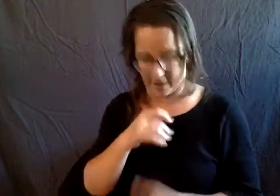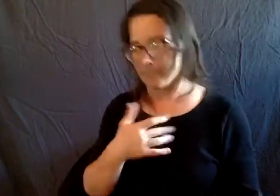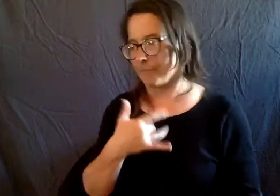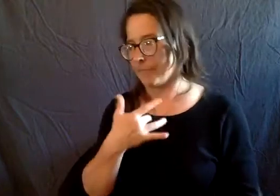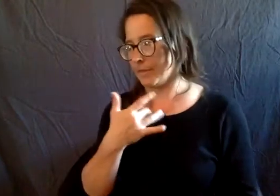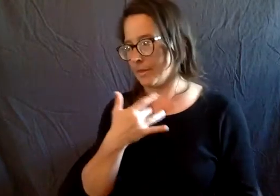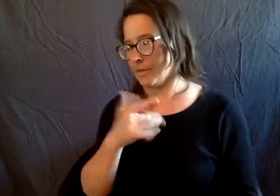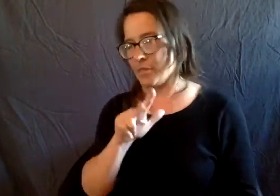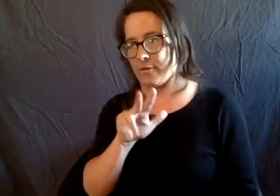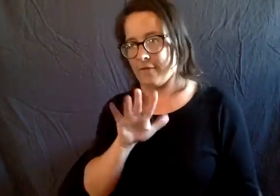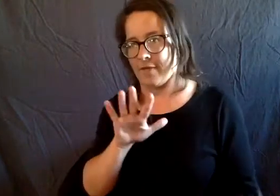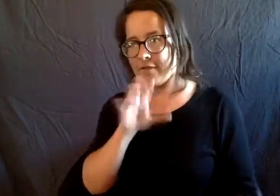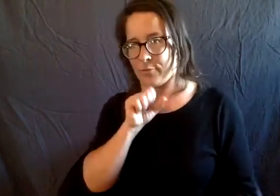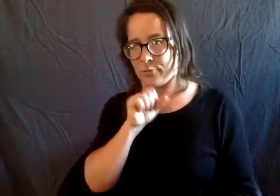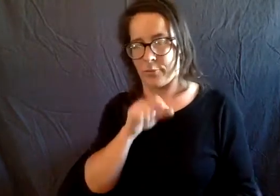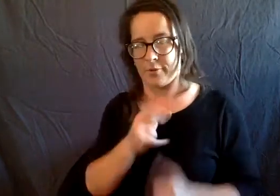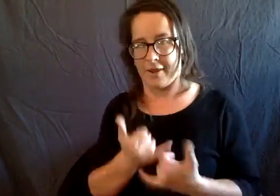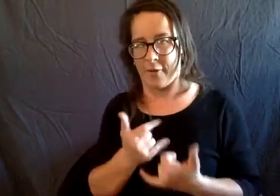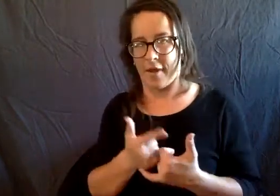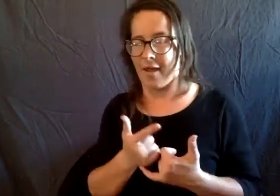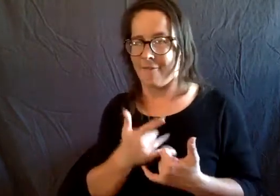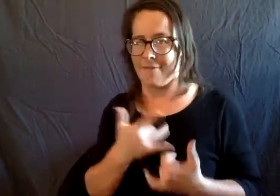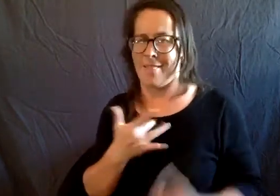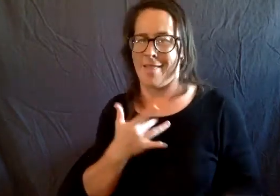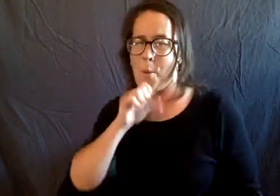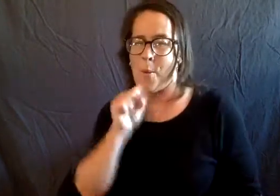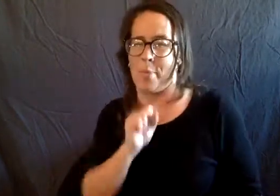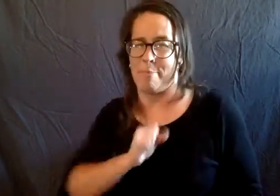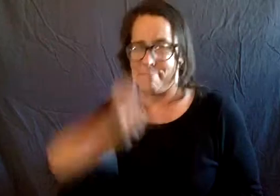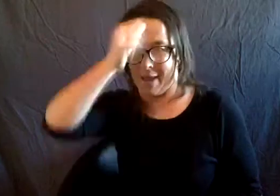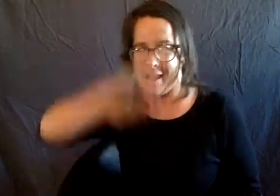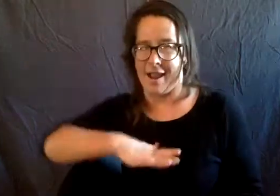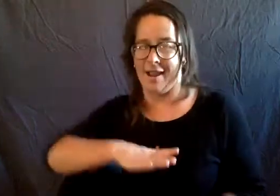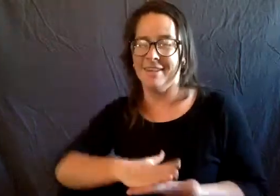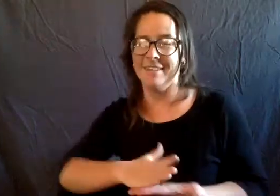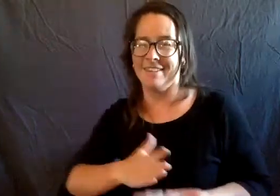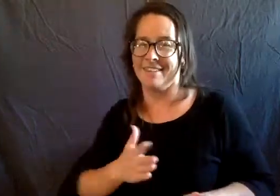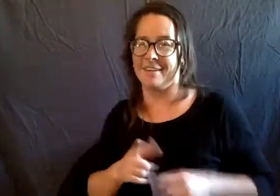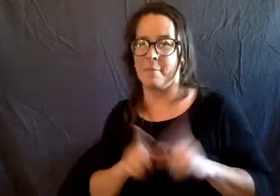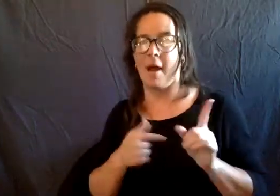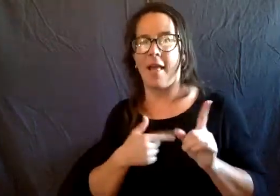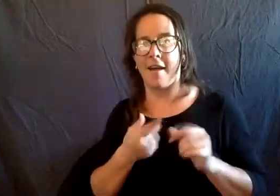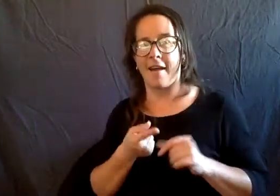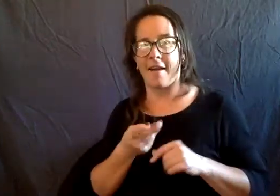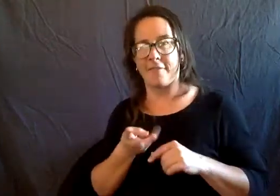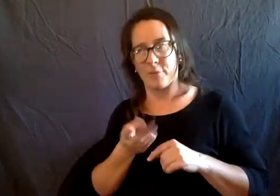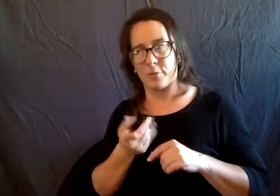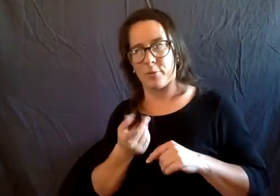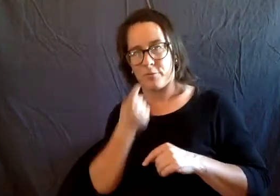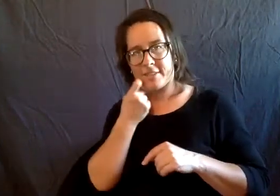I started in the program and I felt like I could never finish school. And a couple weeks ago, I graduated from graduate school, and it's this